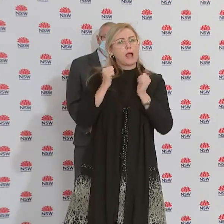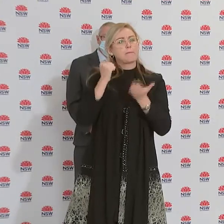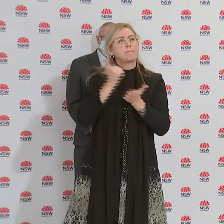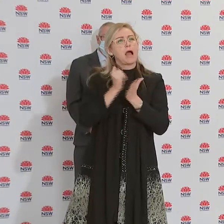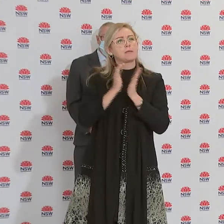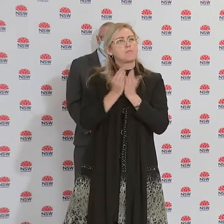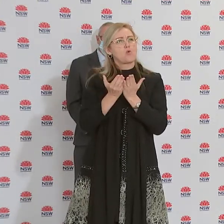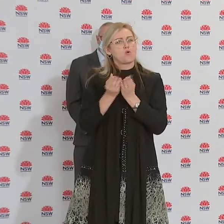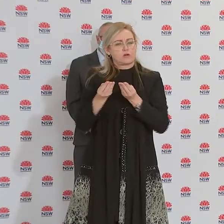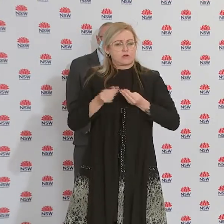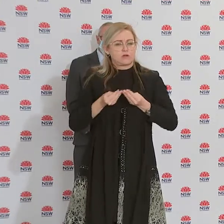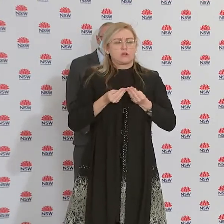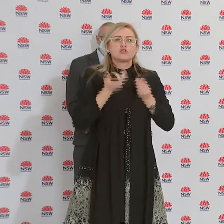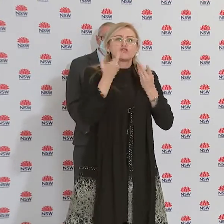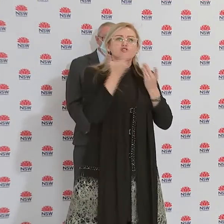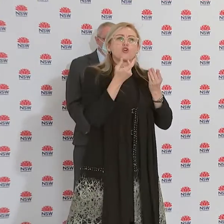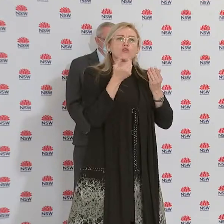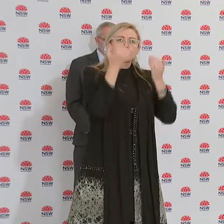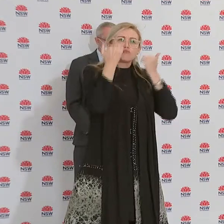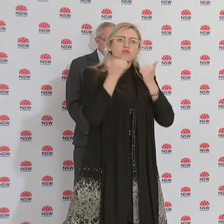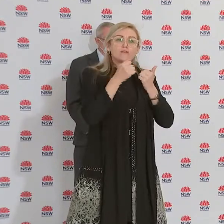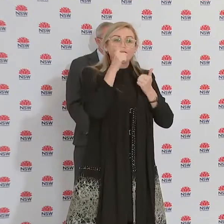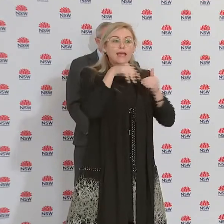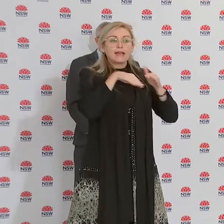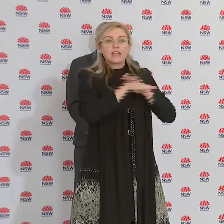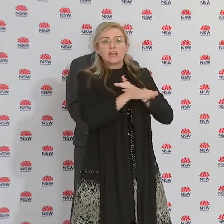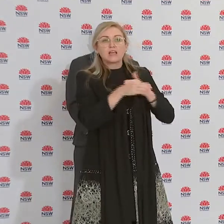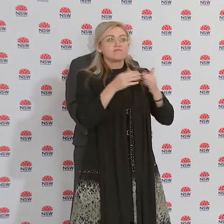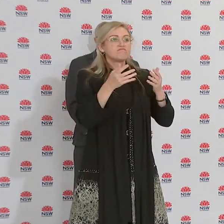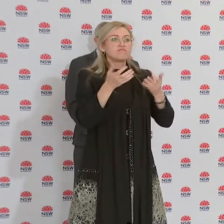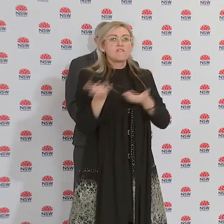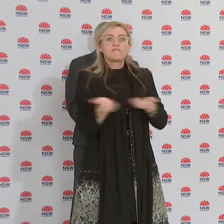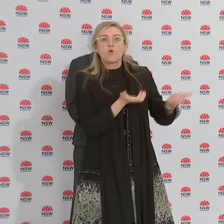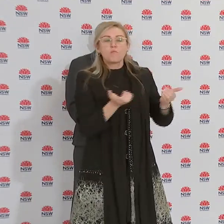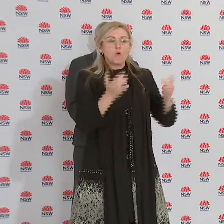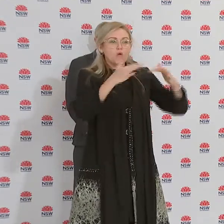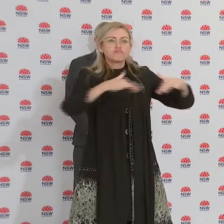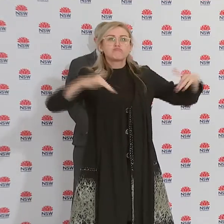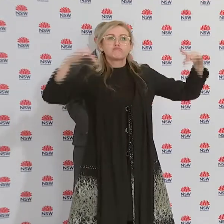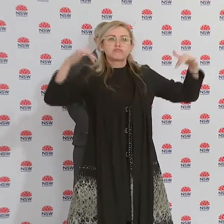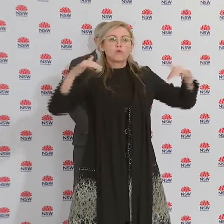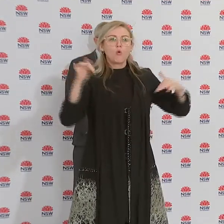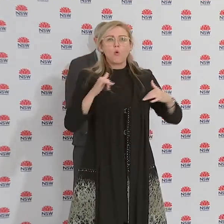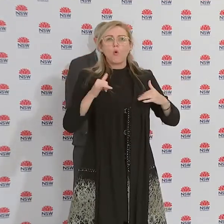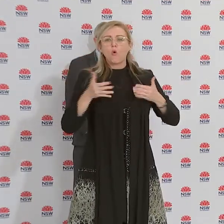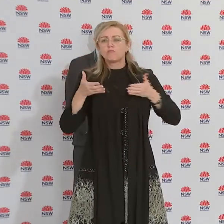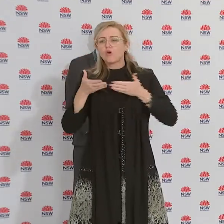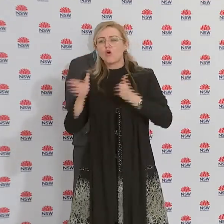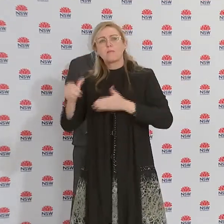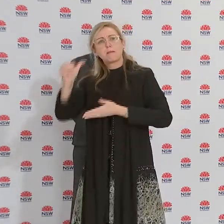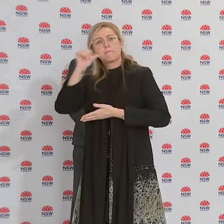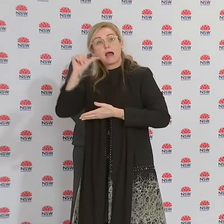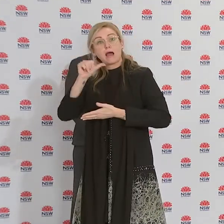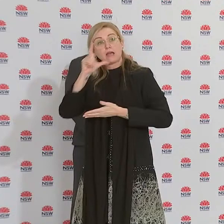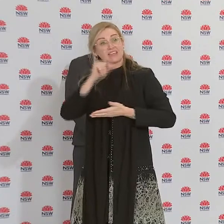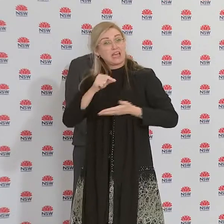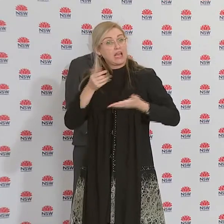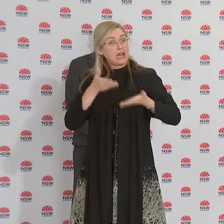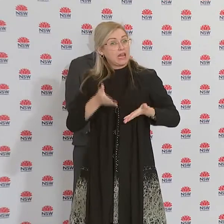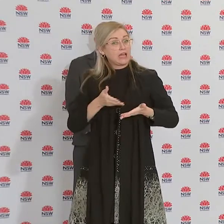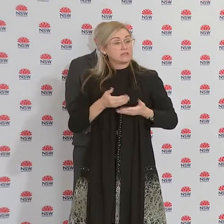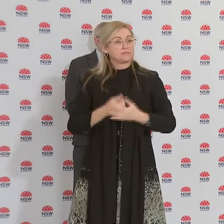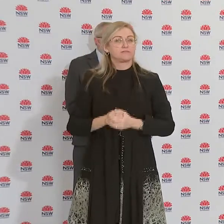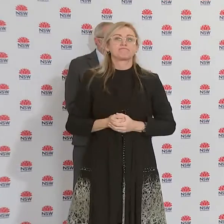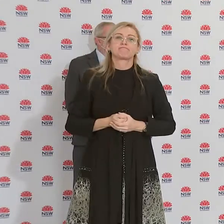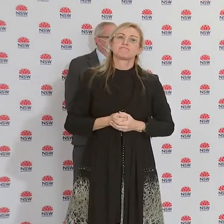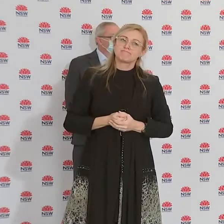bars introduce something like that? I think our priority is getting people back to school and back to work. Can I make that very